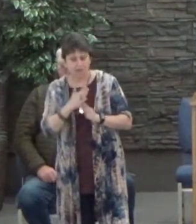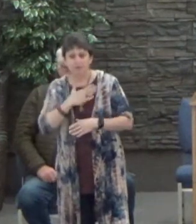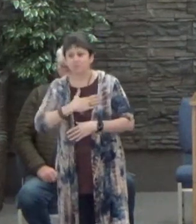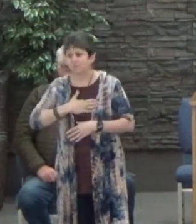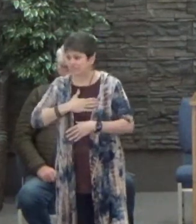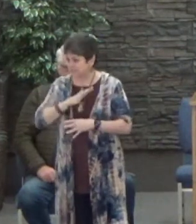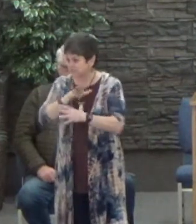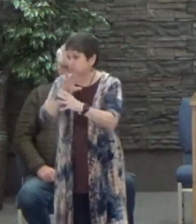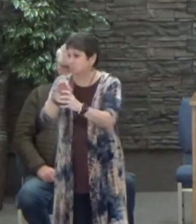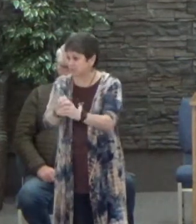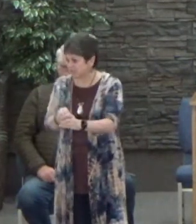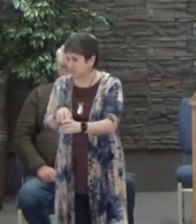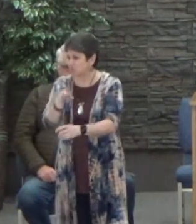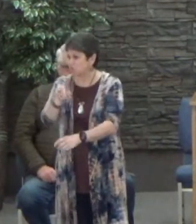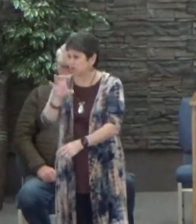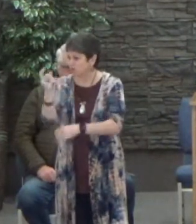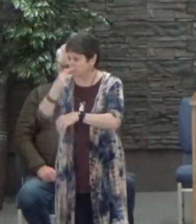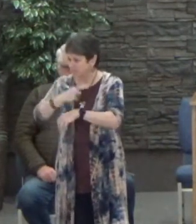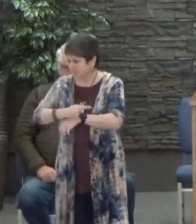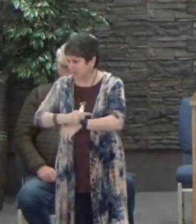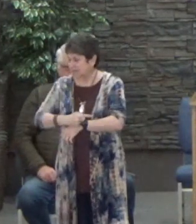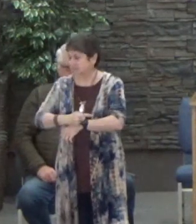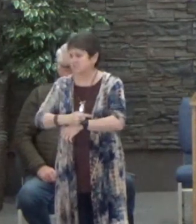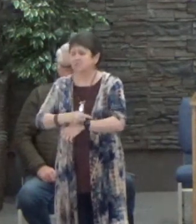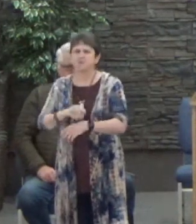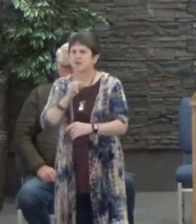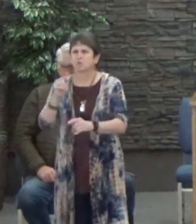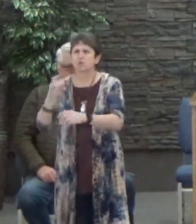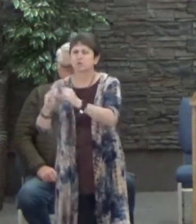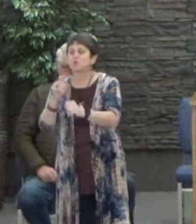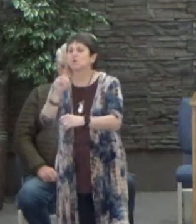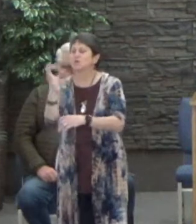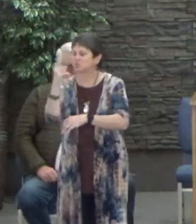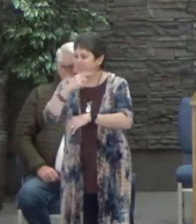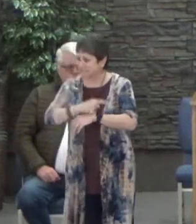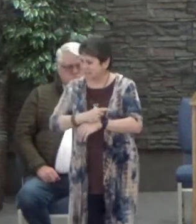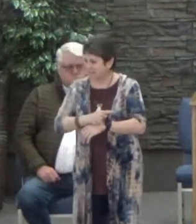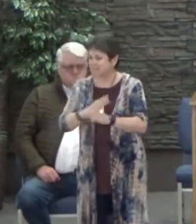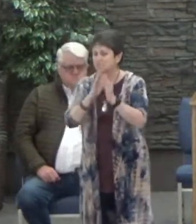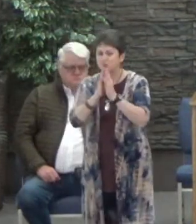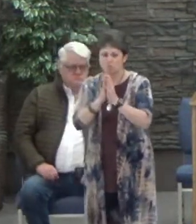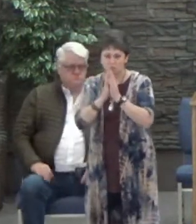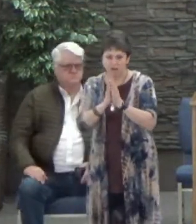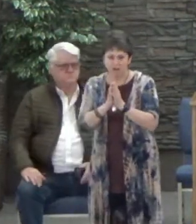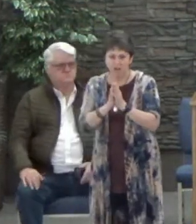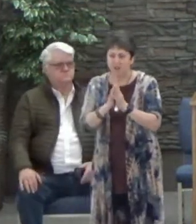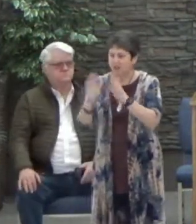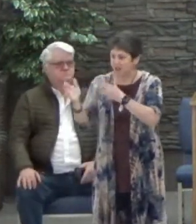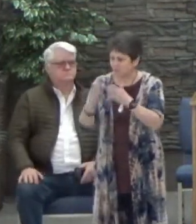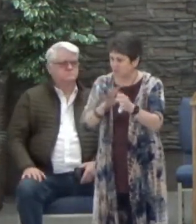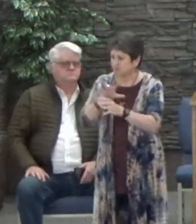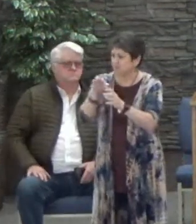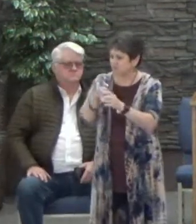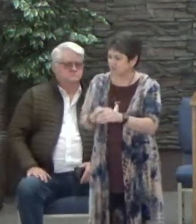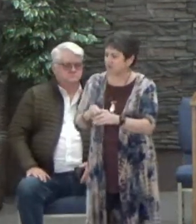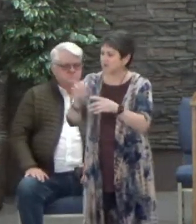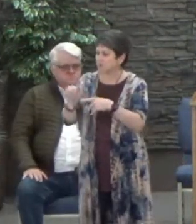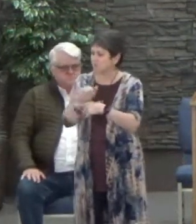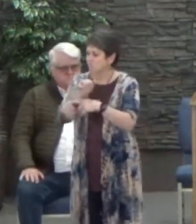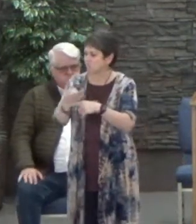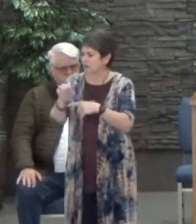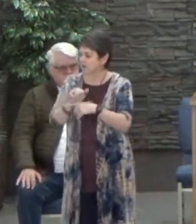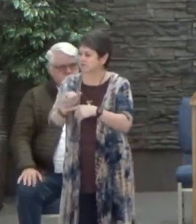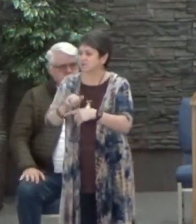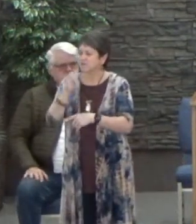please participate in the 100 days, not 100 years, 100 days of prayer, and plan on participating in the practice